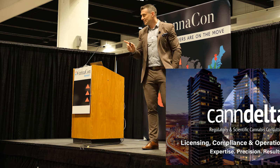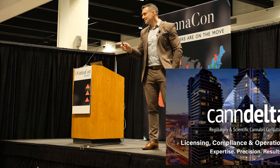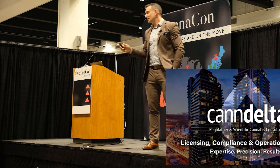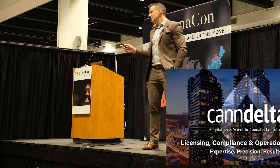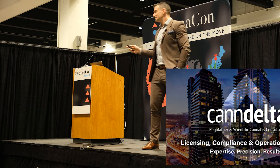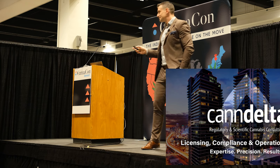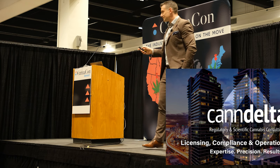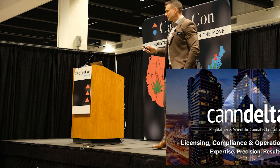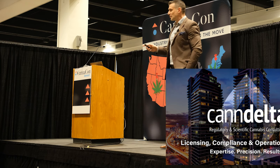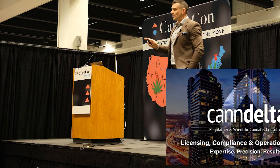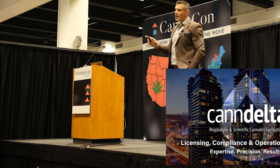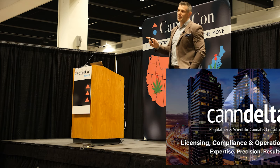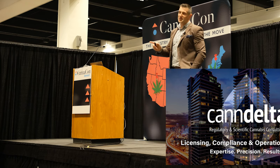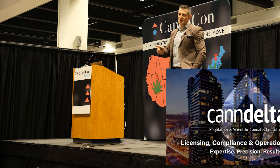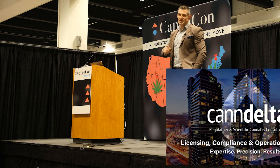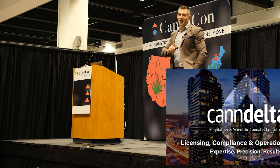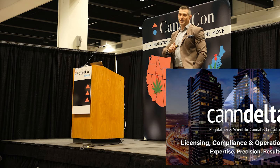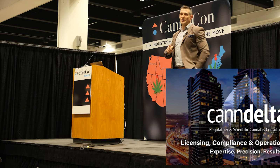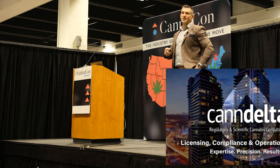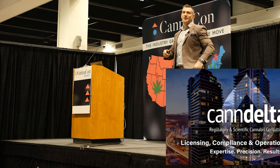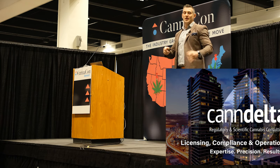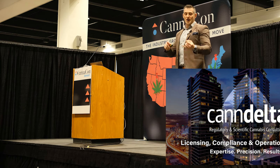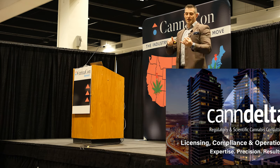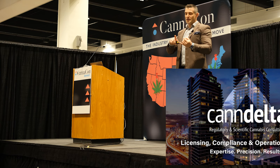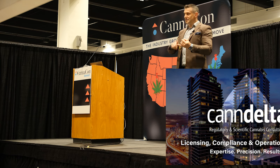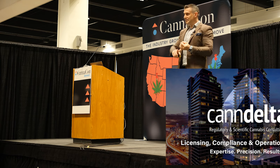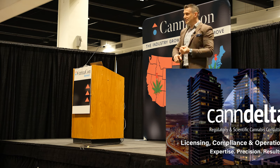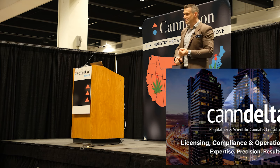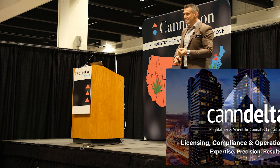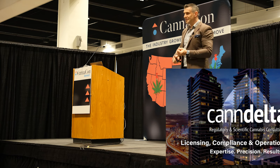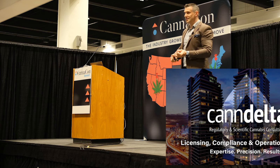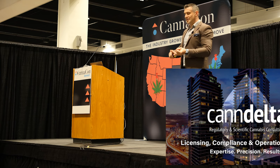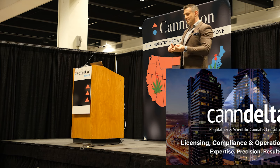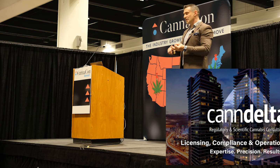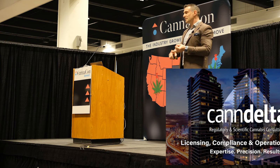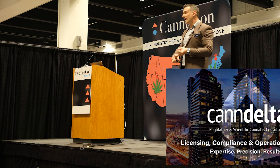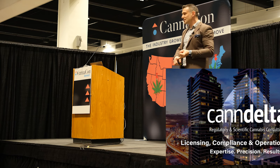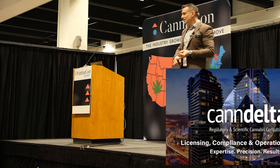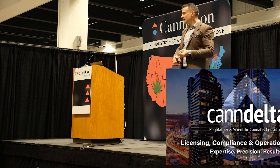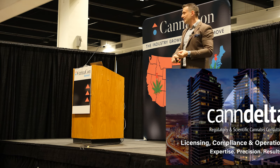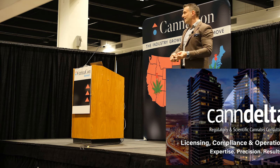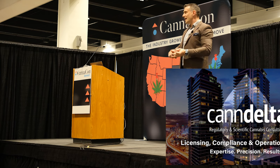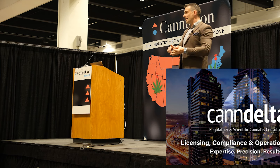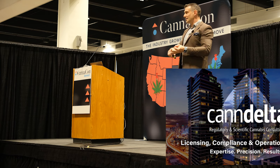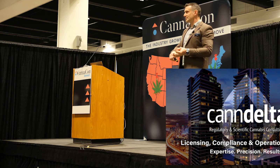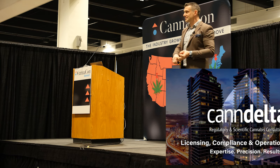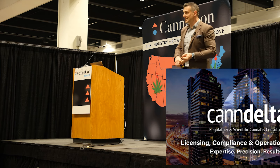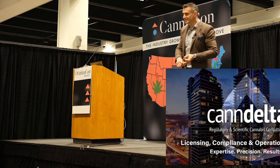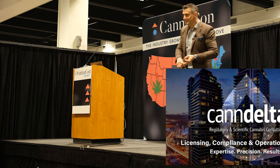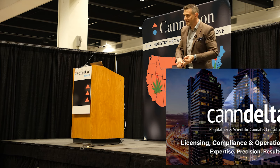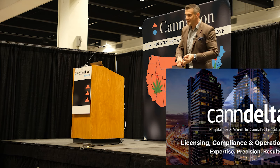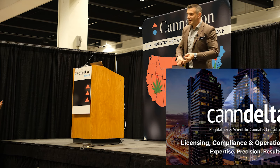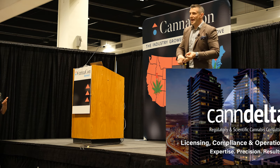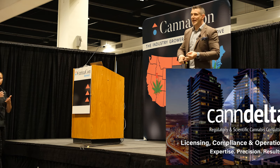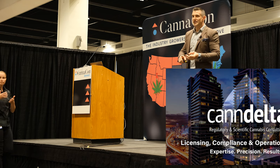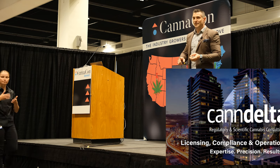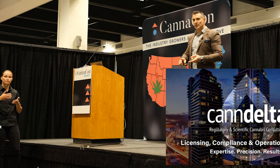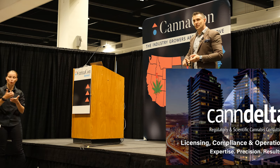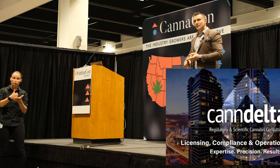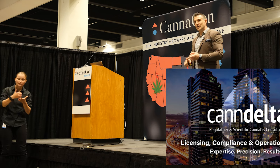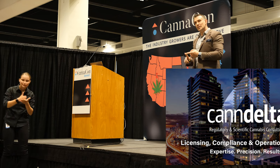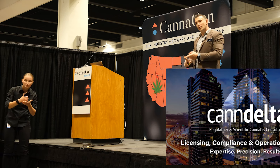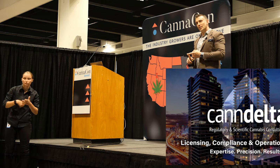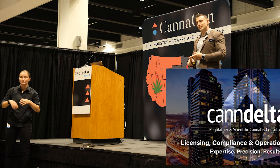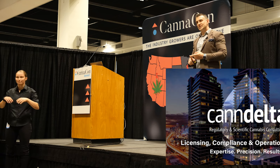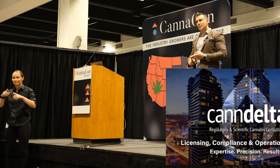in the state of Minnesota. But I'm also going to talk about cultivation, manufacturing, analytical testing, and a